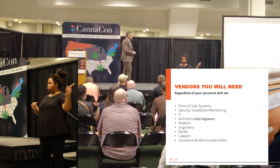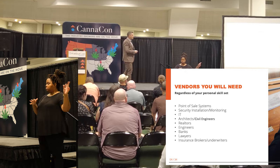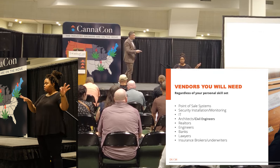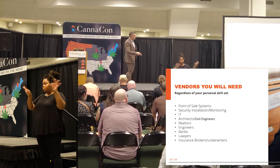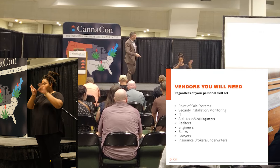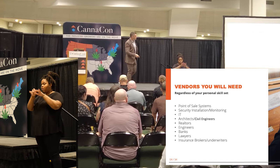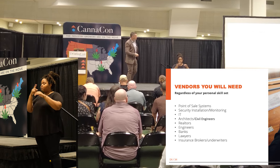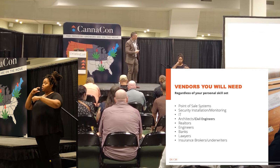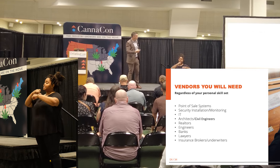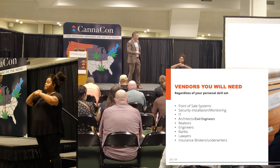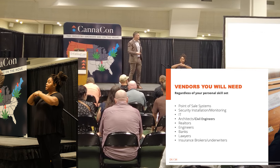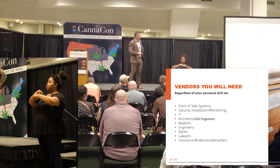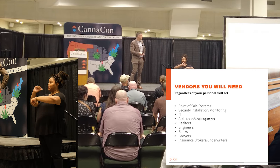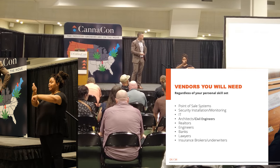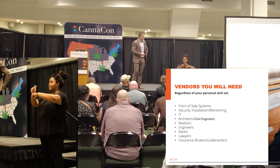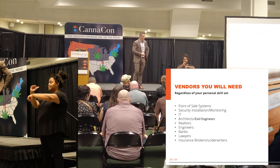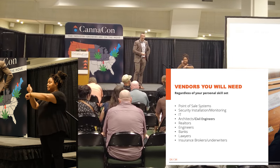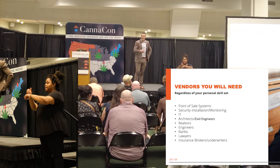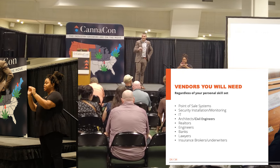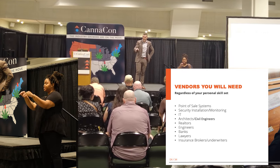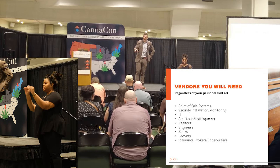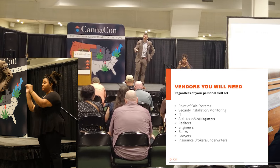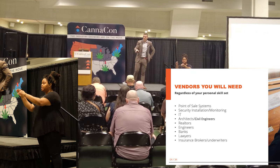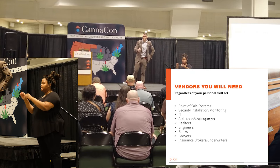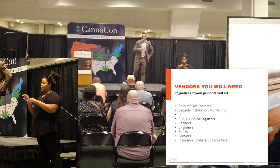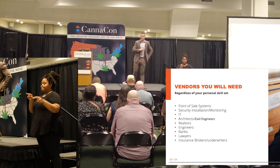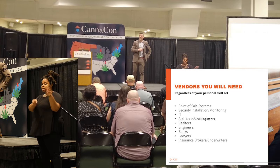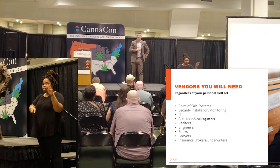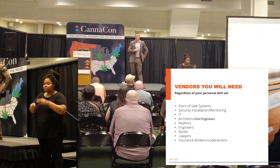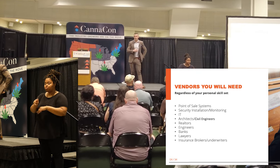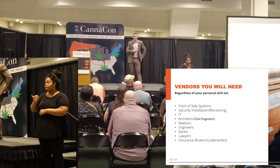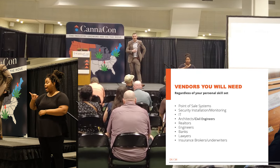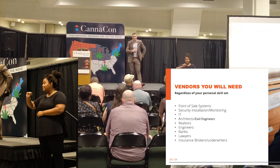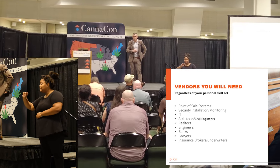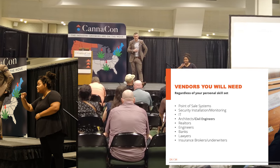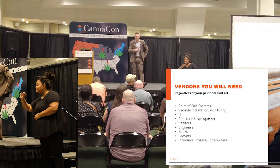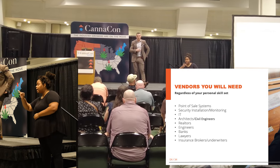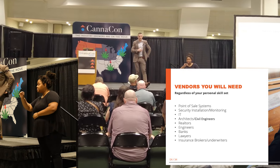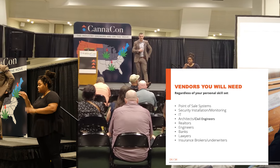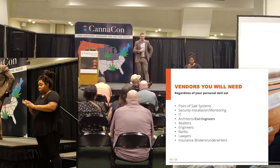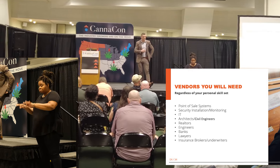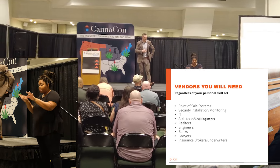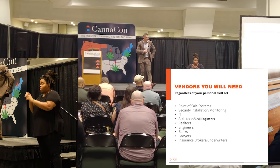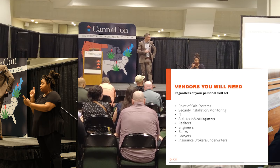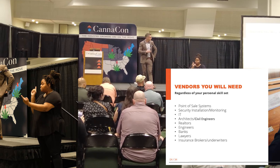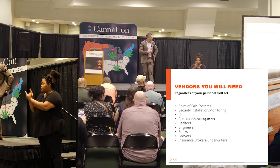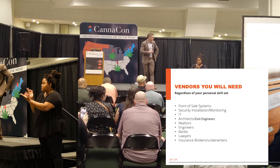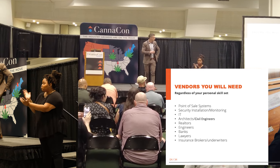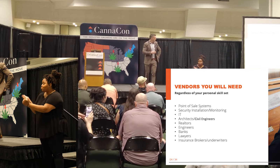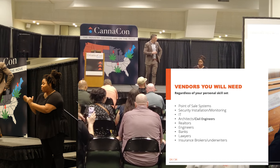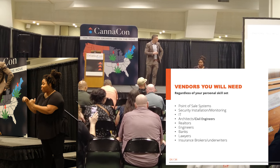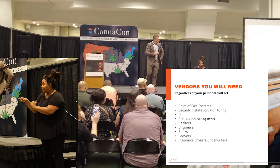doing security installation, monitoring, IT. There's going to be folks who are doing IT who are going to be important to talk to.